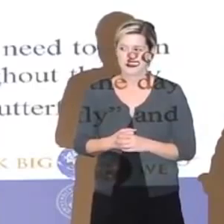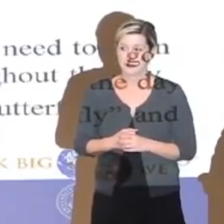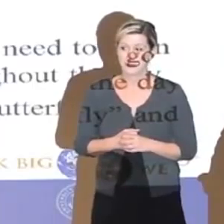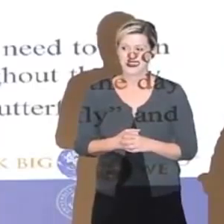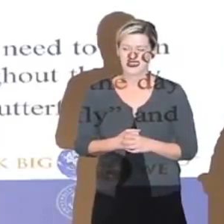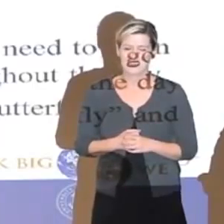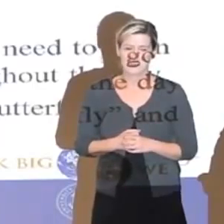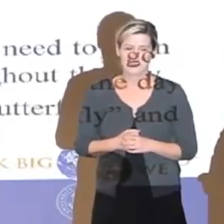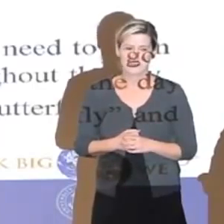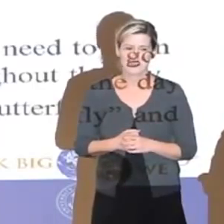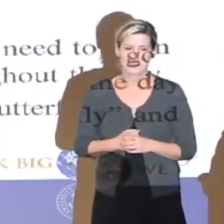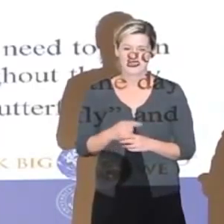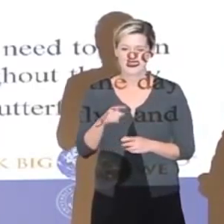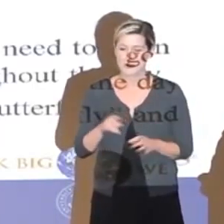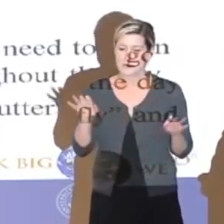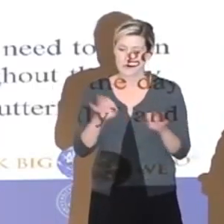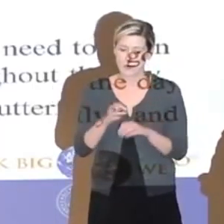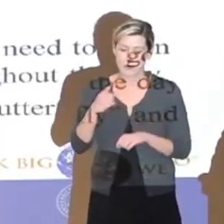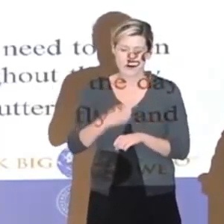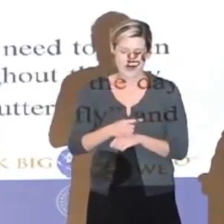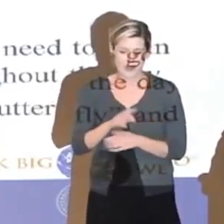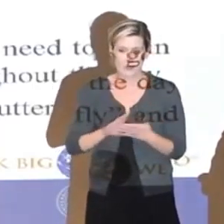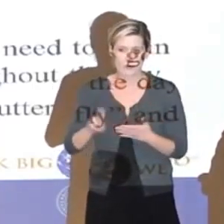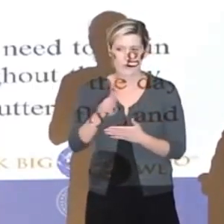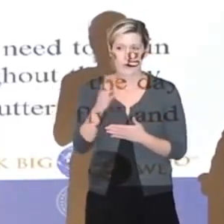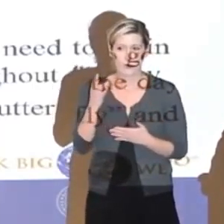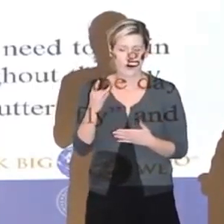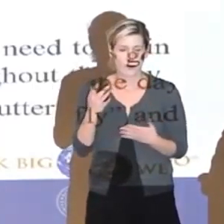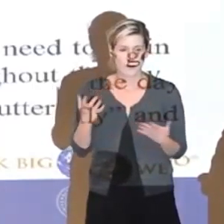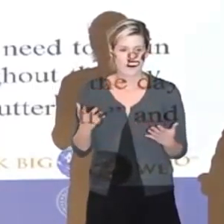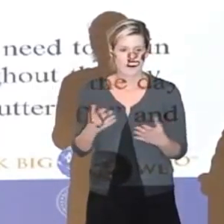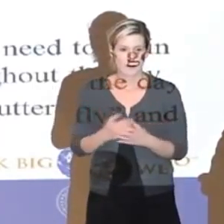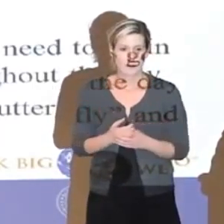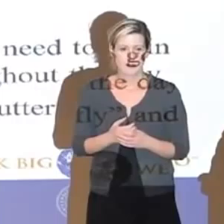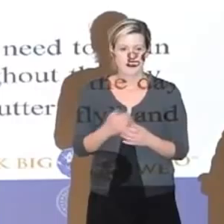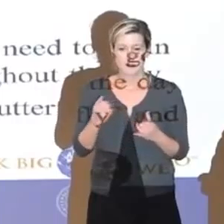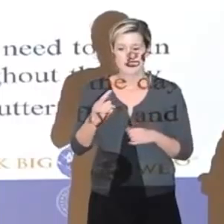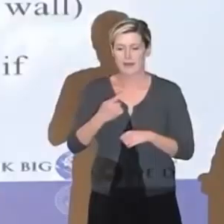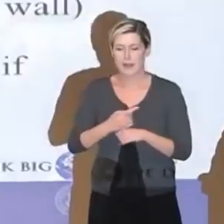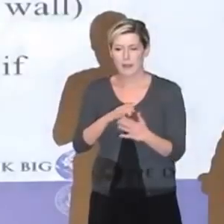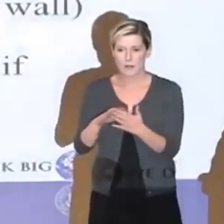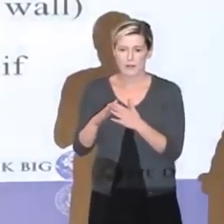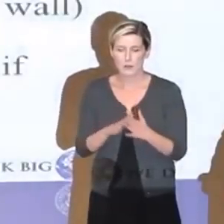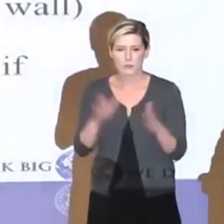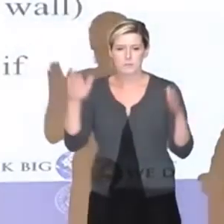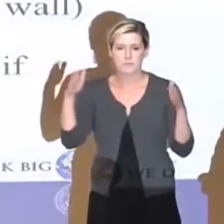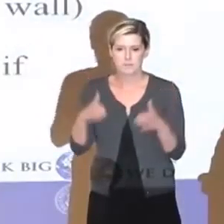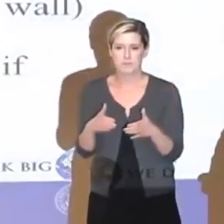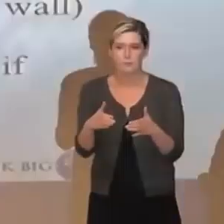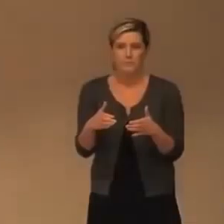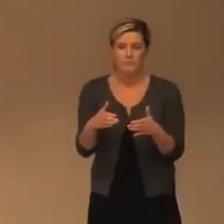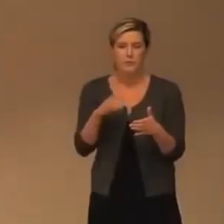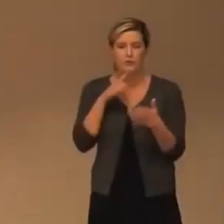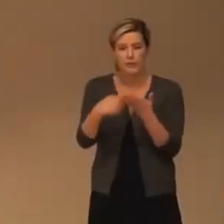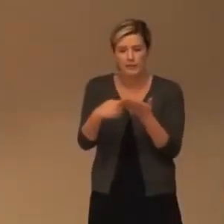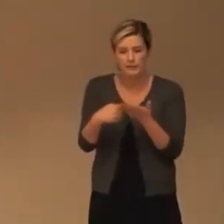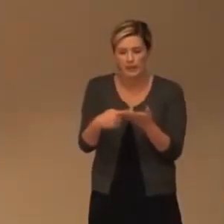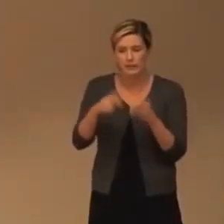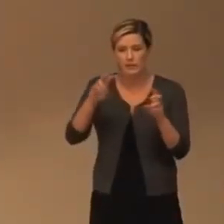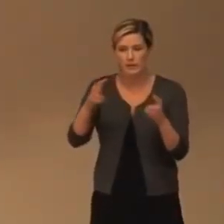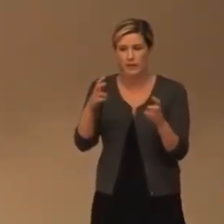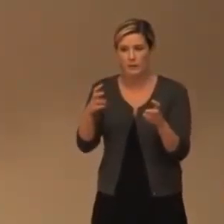This is a very important day in the university. It's a day where the community comes together and discusses